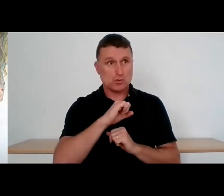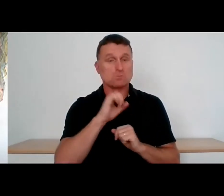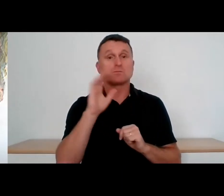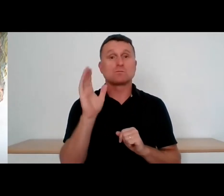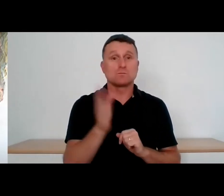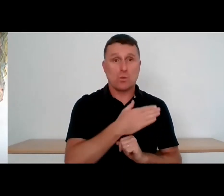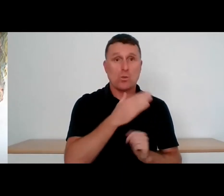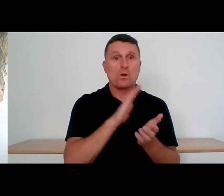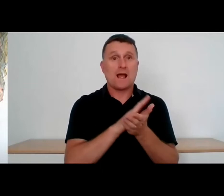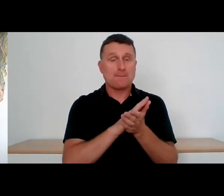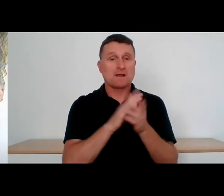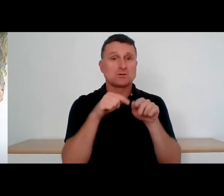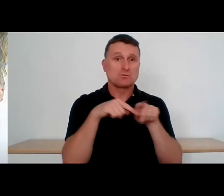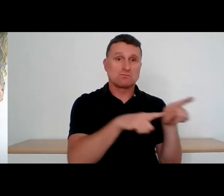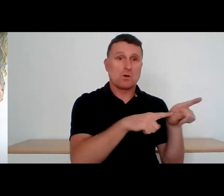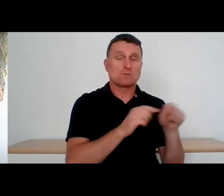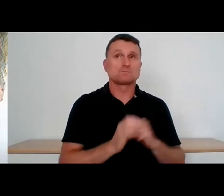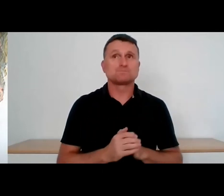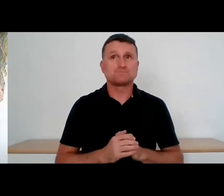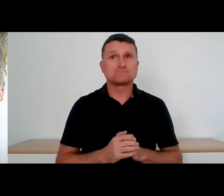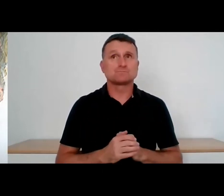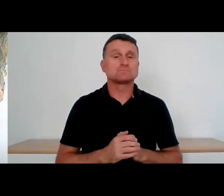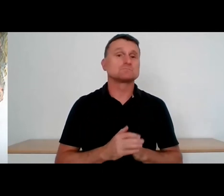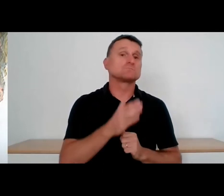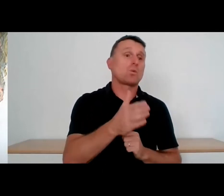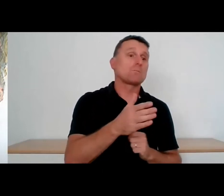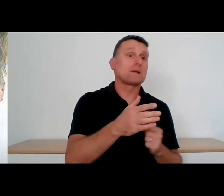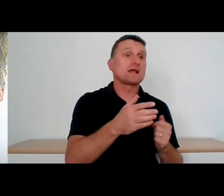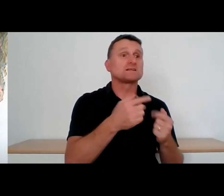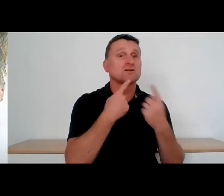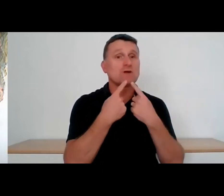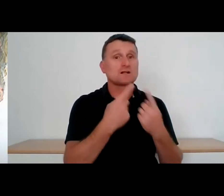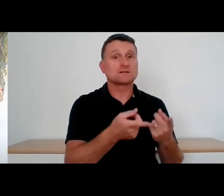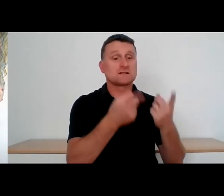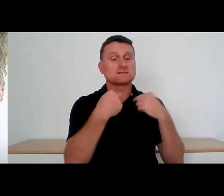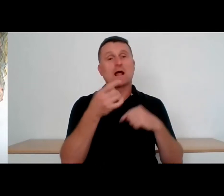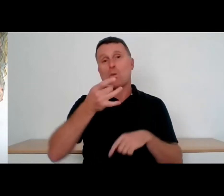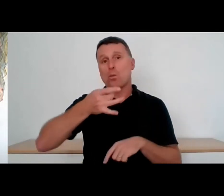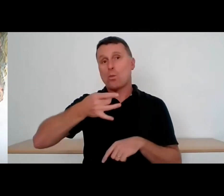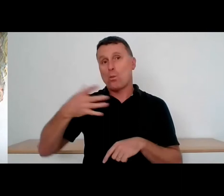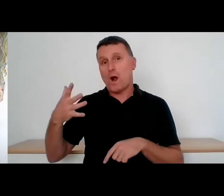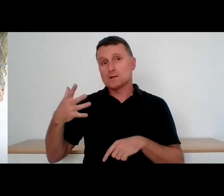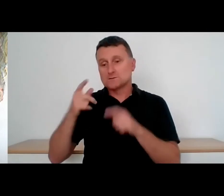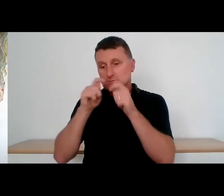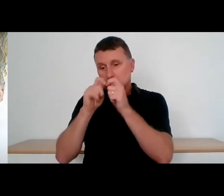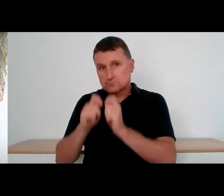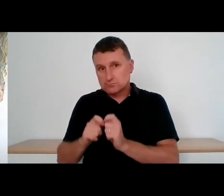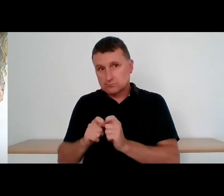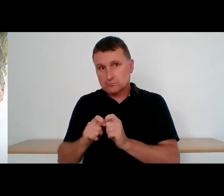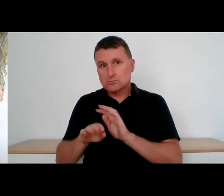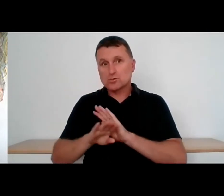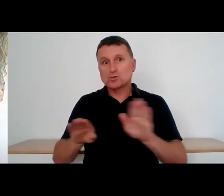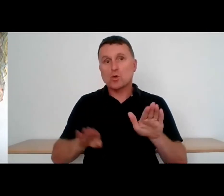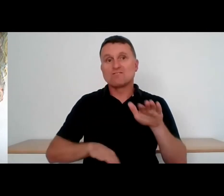Or do you only have the mandate to do a once over lightly this time, rather than a comprehensive